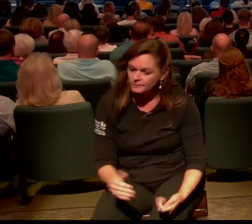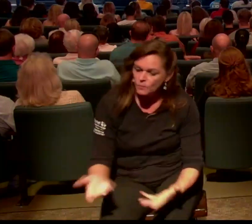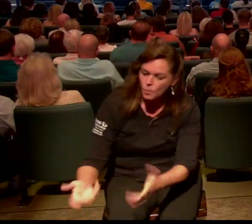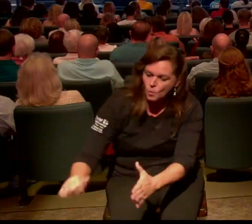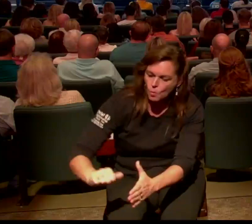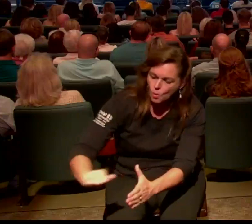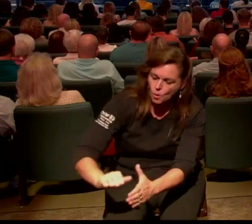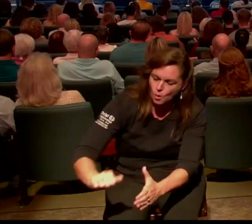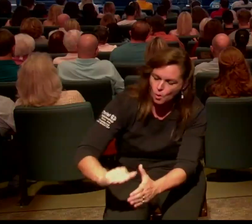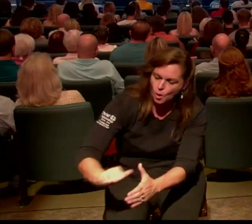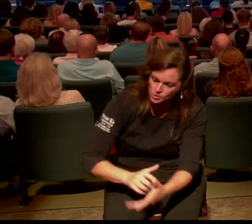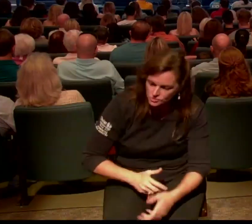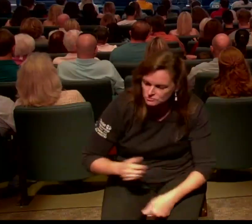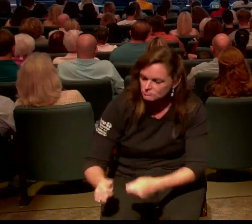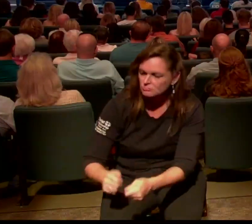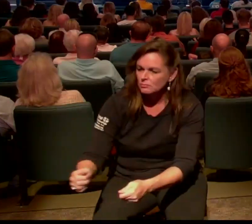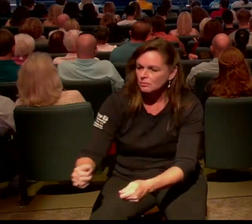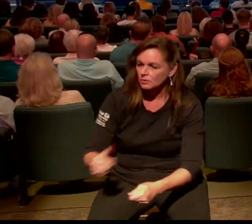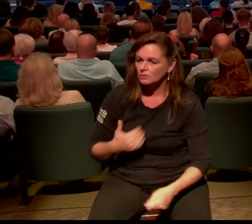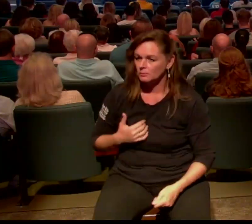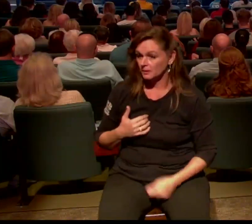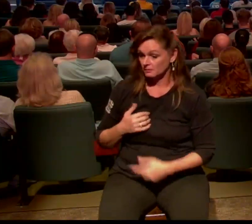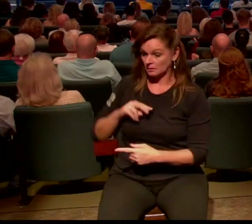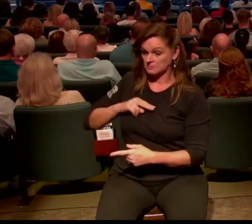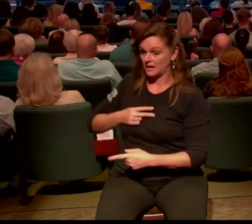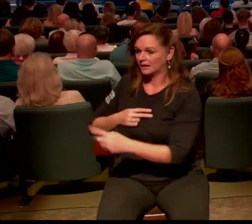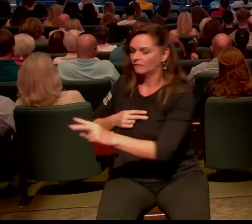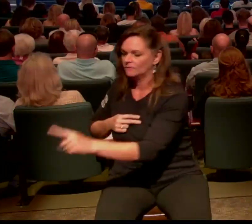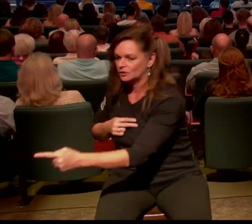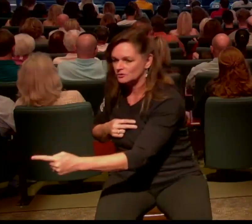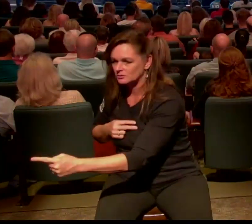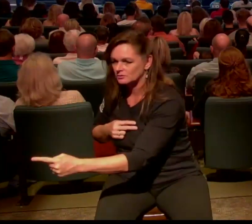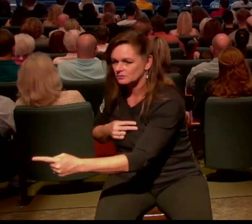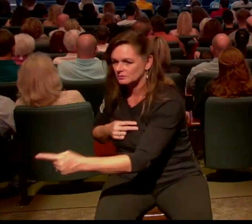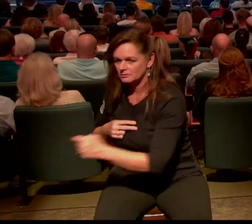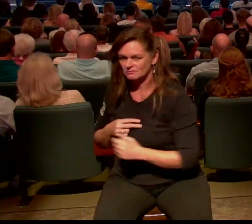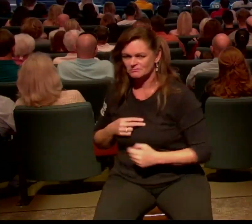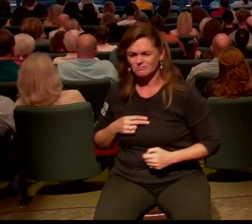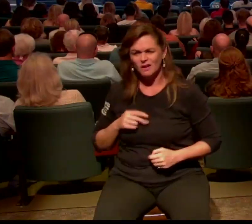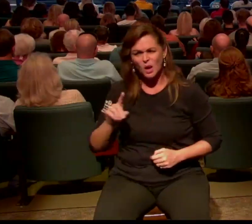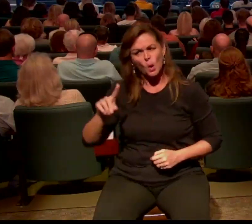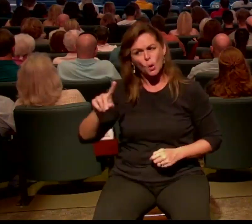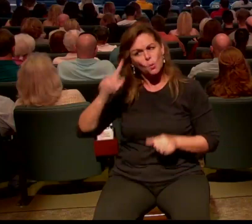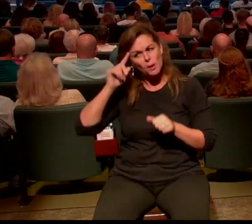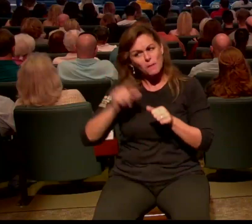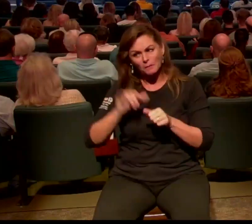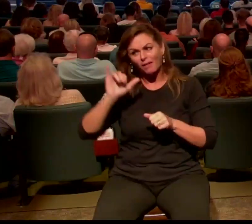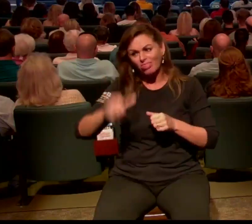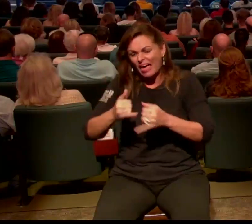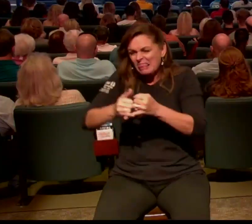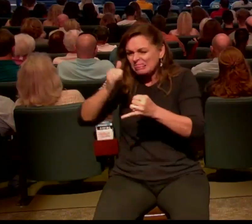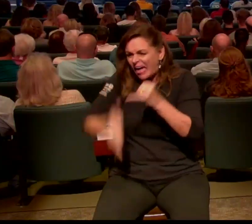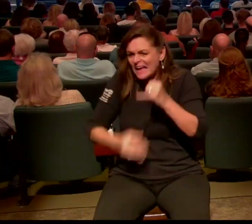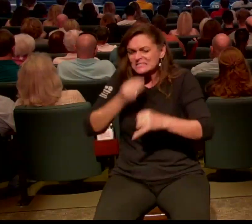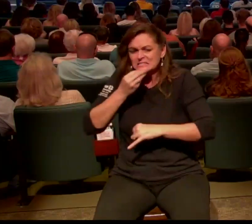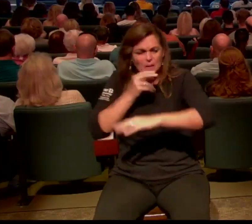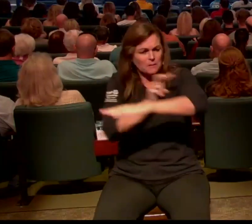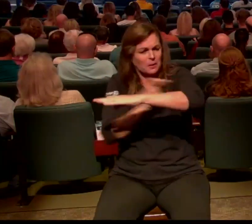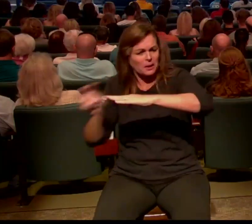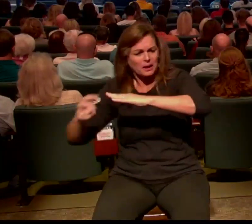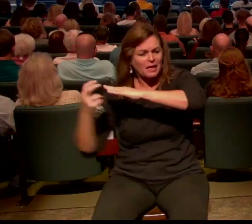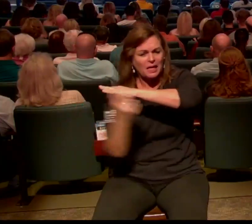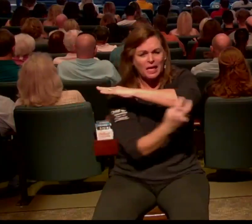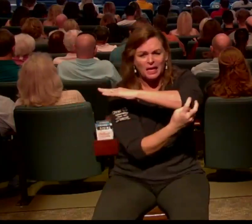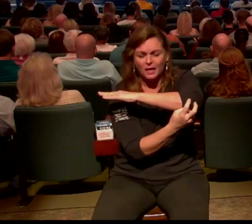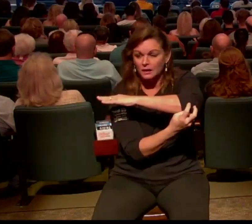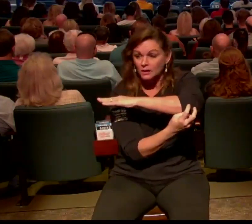other people first. I mean, he's only hours away. He's only hours away from Gethsemane. He's only hours away